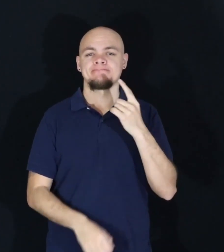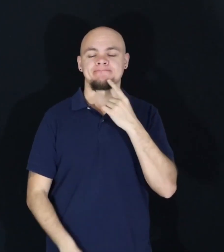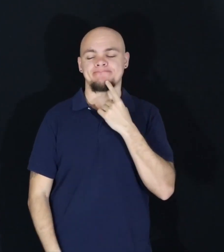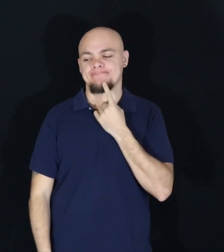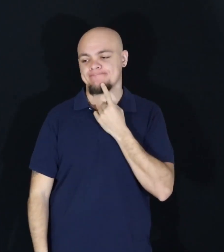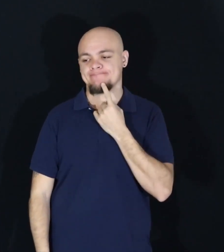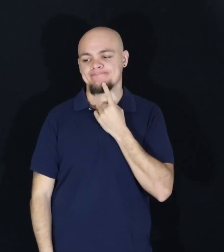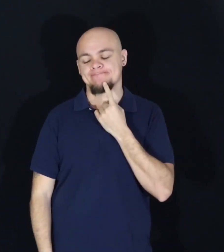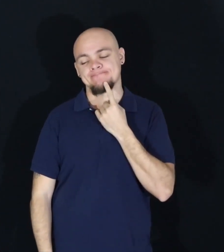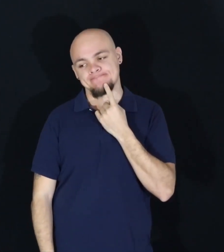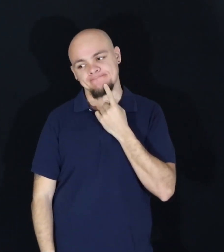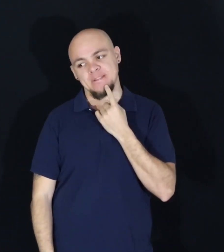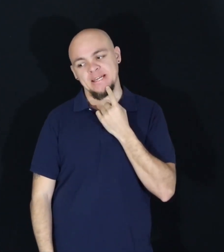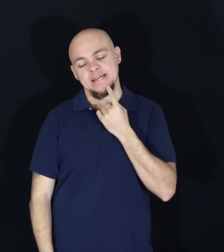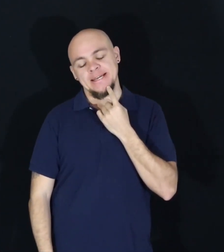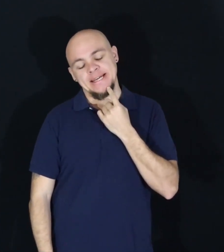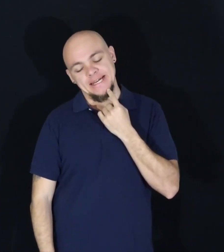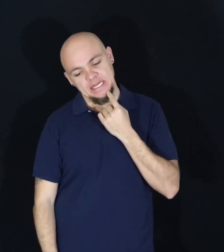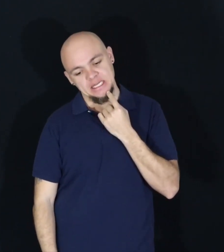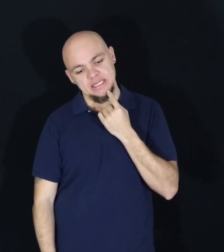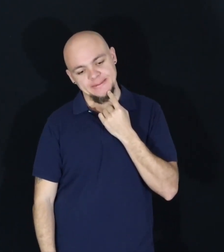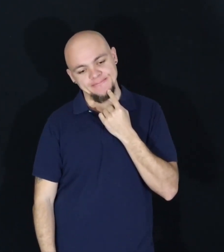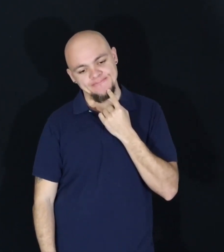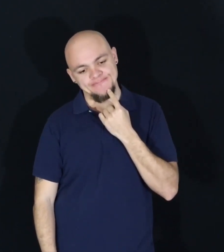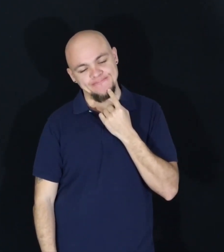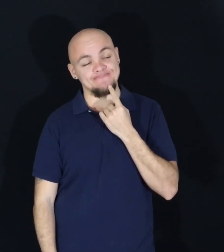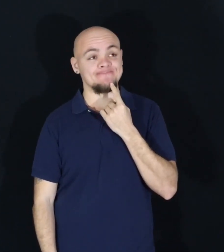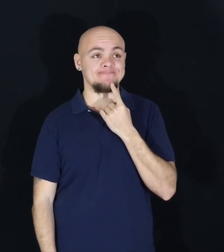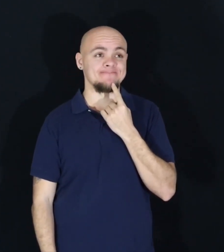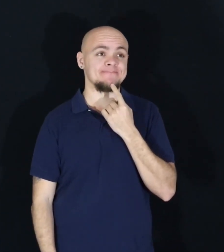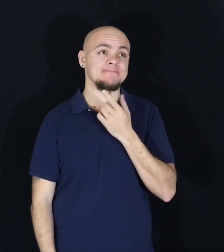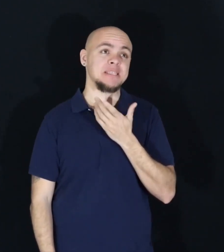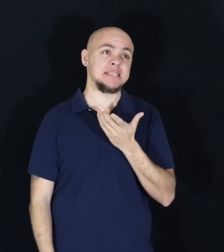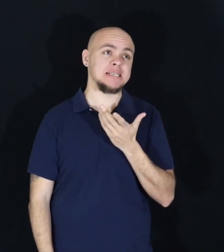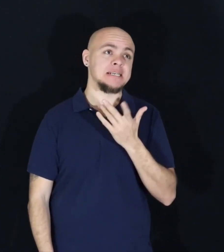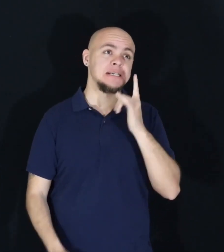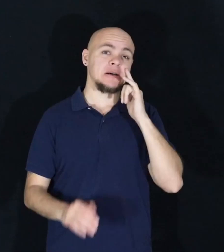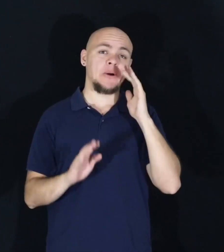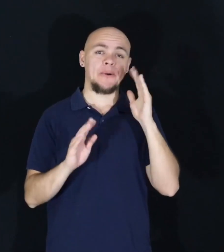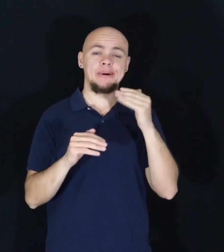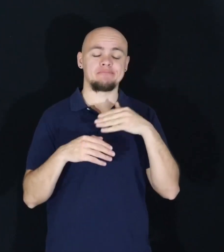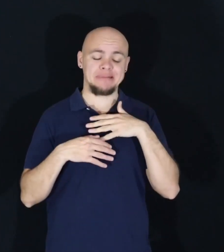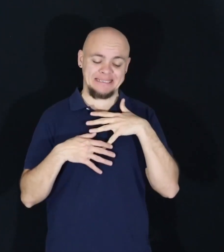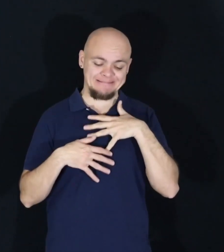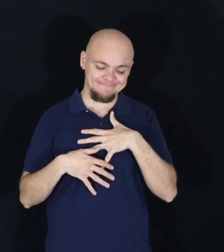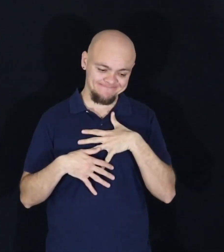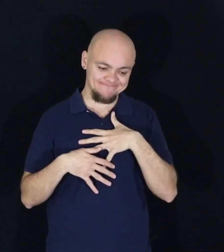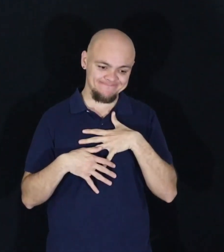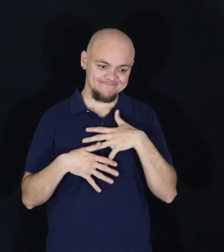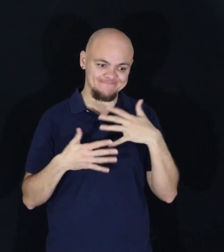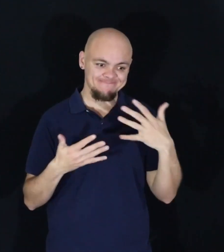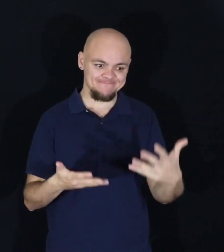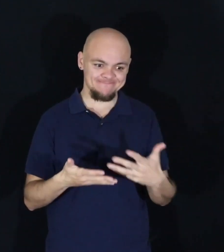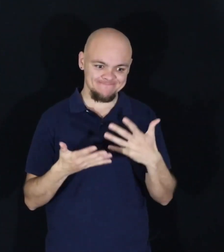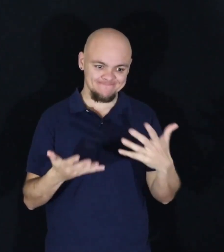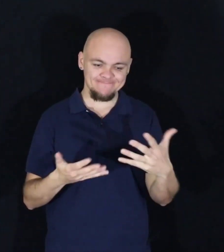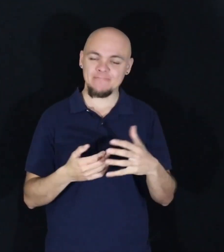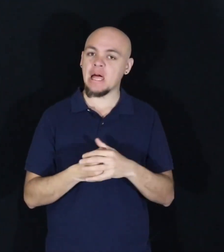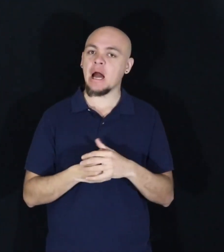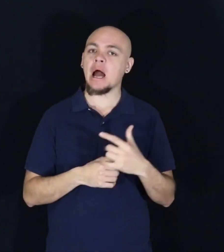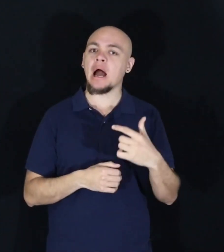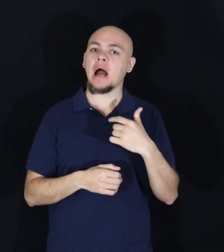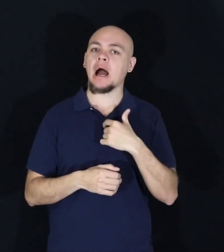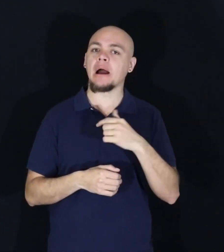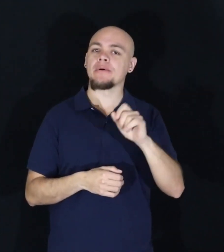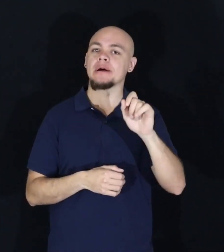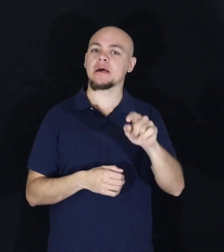head and let out a whimper. I sighed as I began to lose hope. It had come to this. I was asking